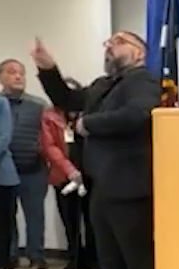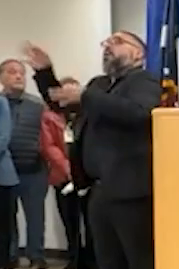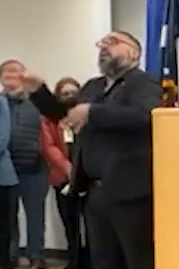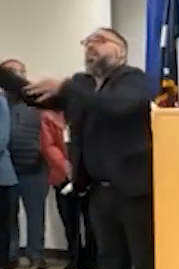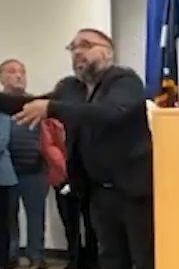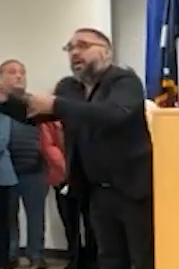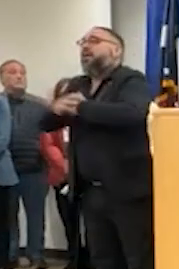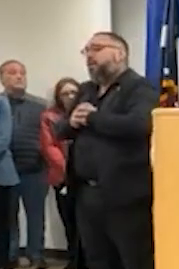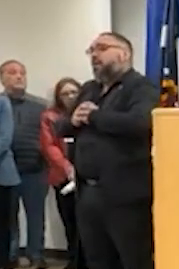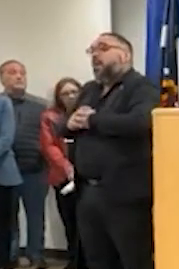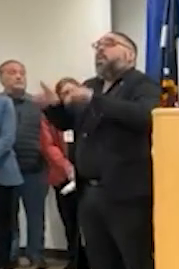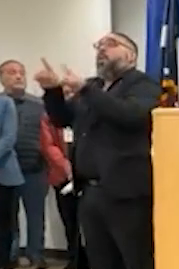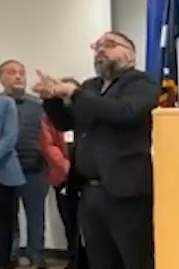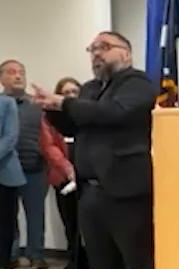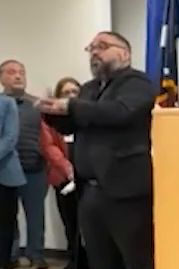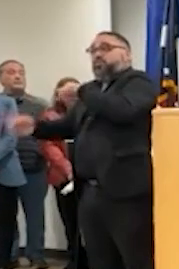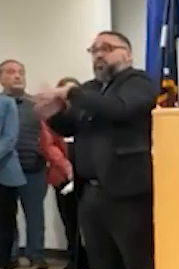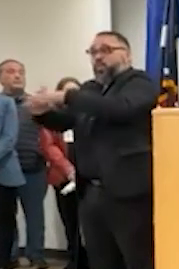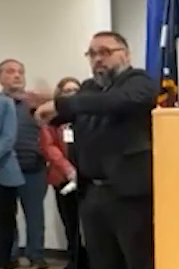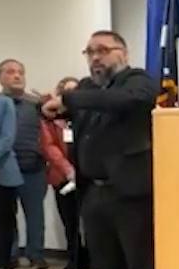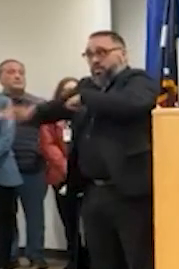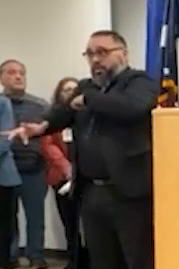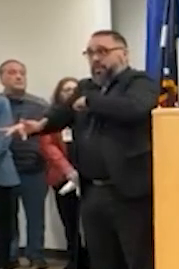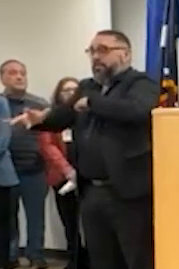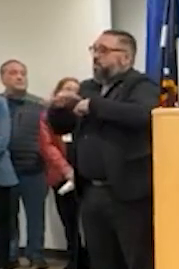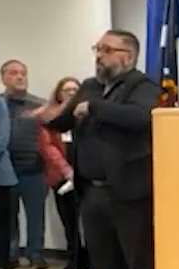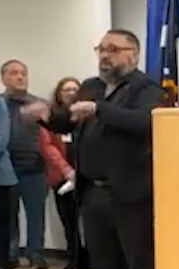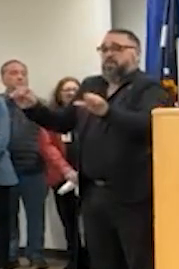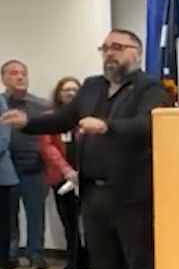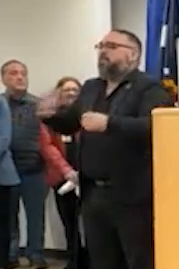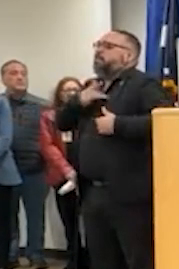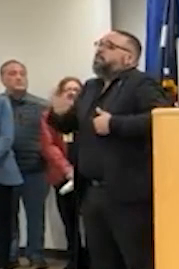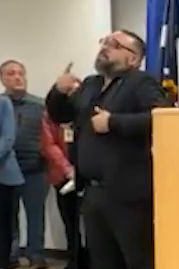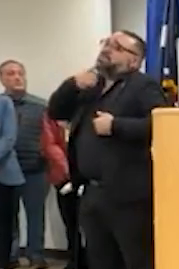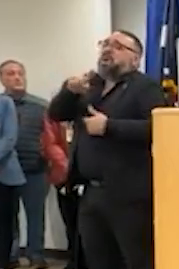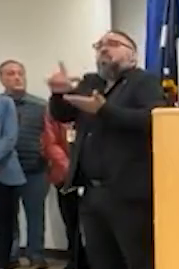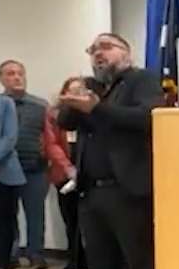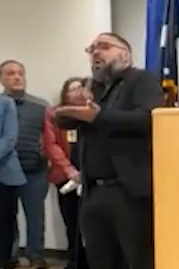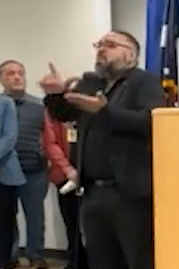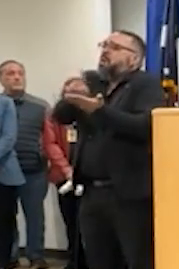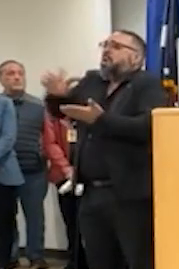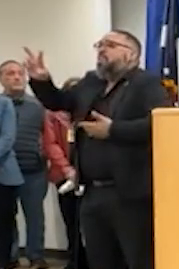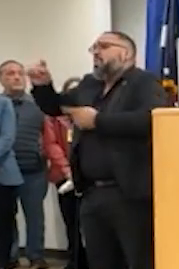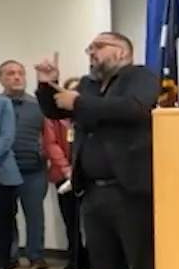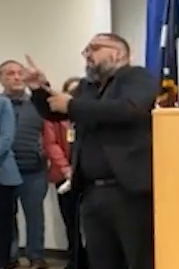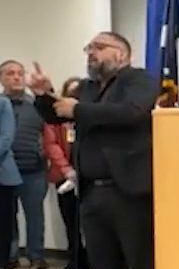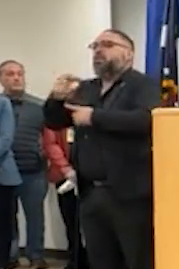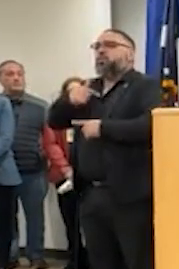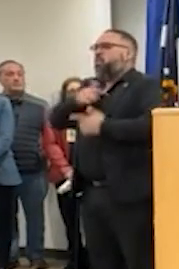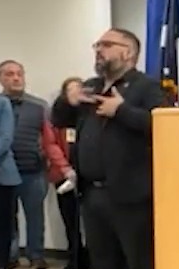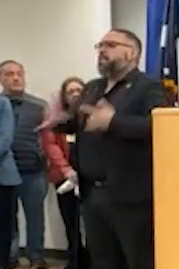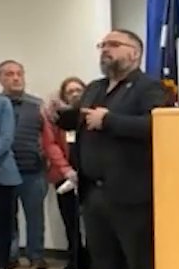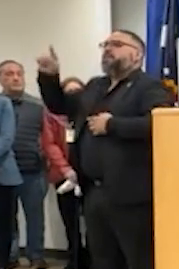we also encourage people to arrive early as possible. We normally say an hour to an hour and a half. We know that we do a really good job of moving people